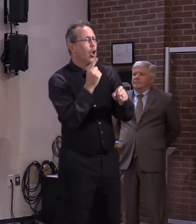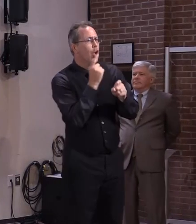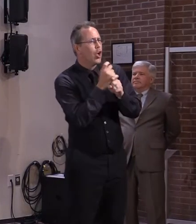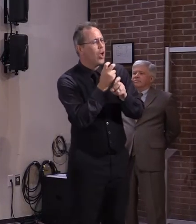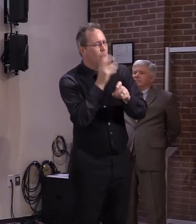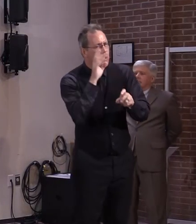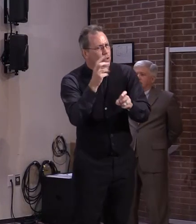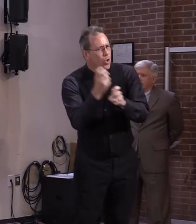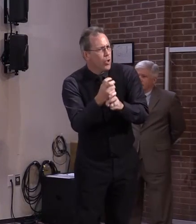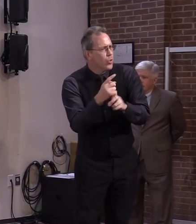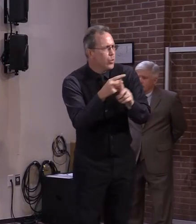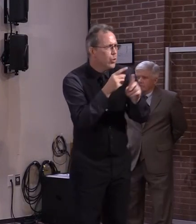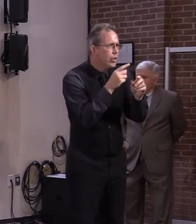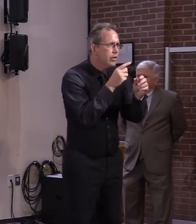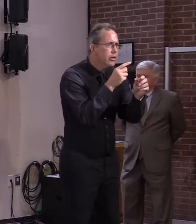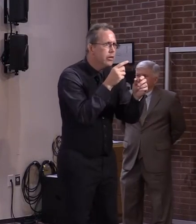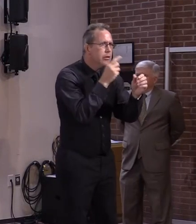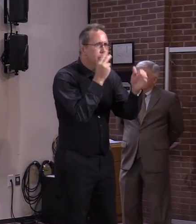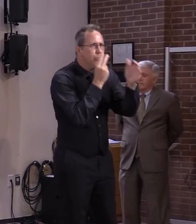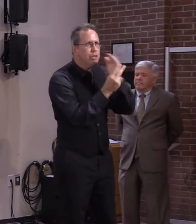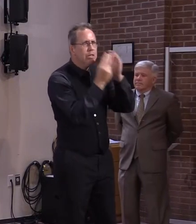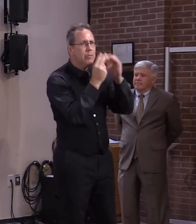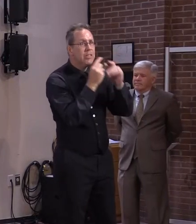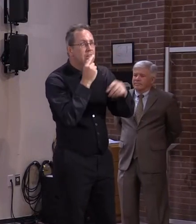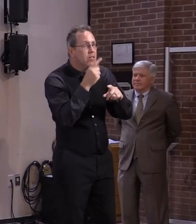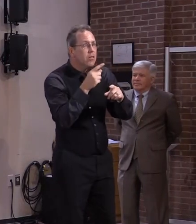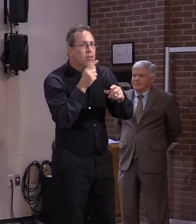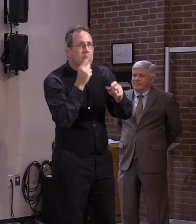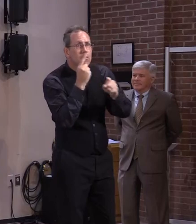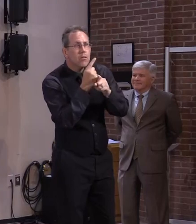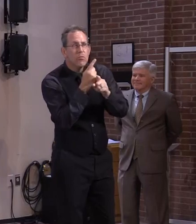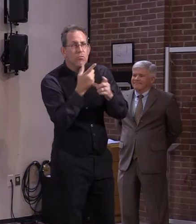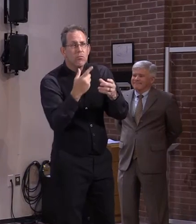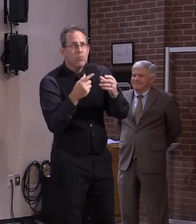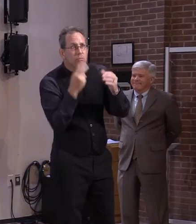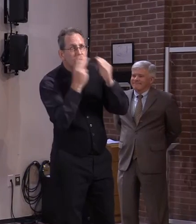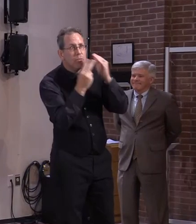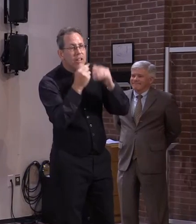Mm-hmm. Commissioner Pichek, anything you want to add to that?